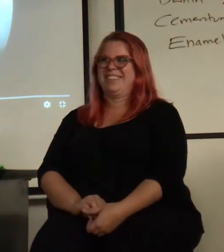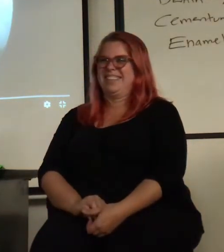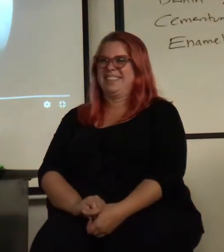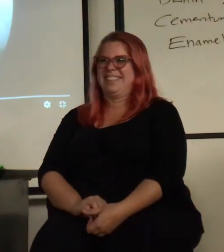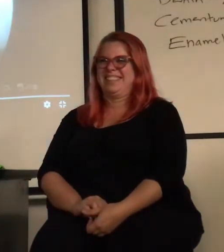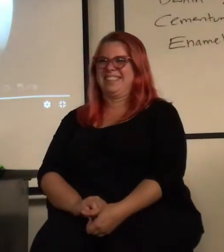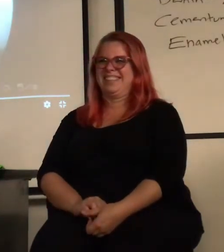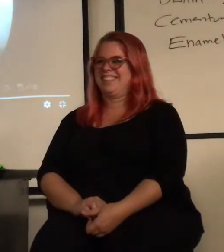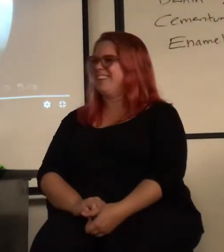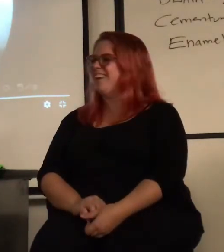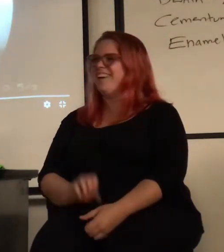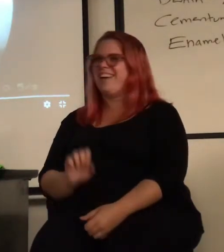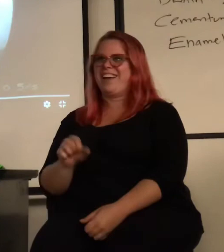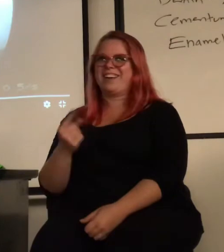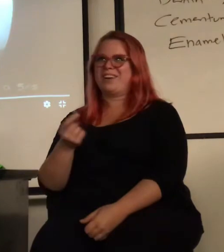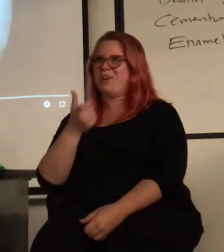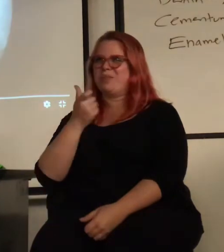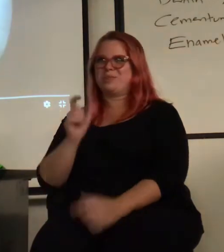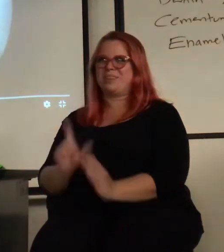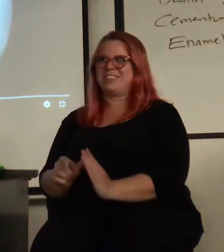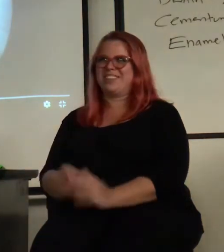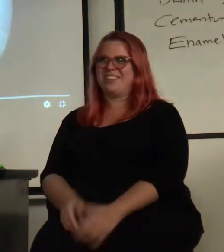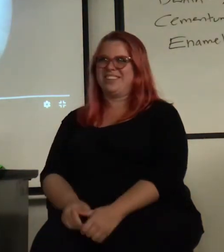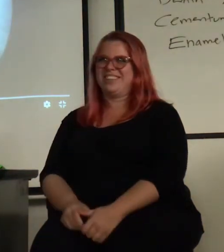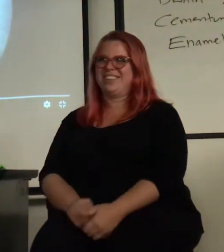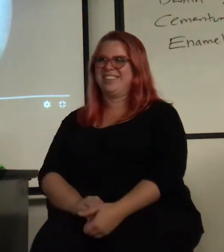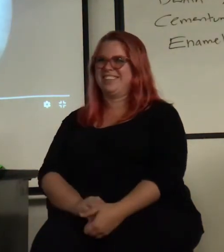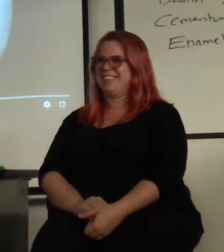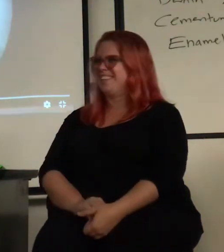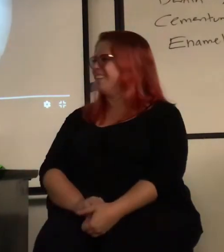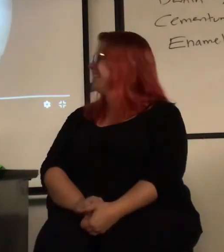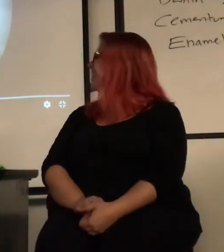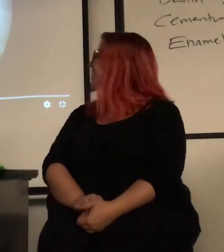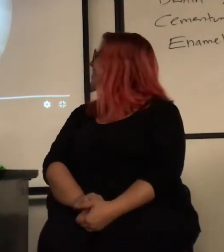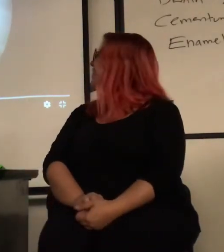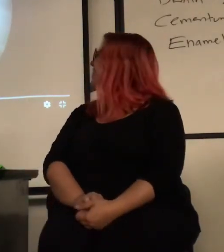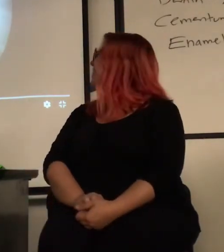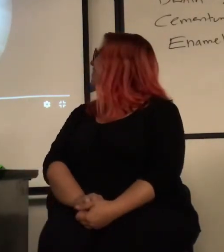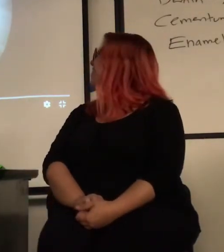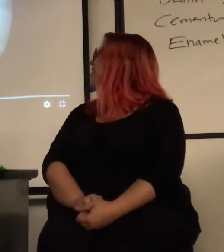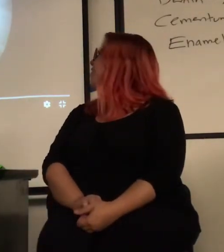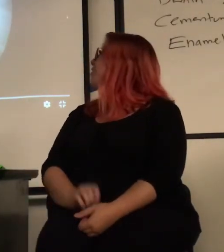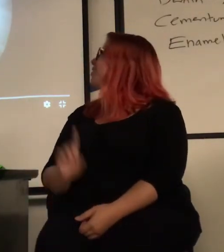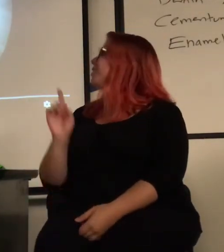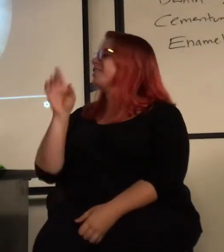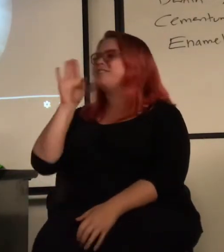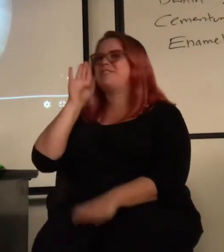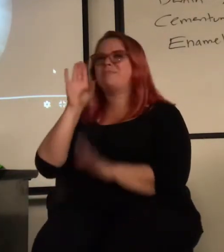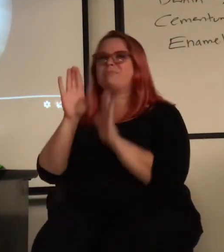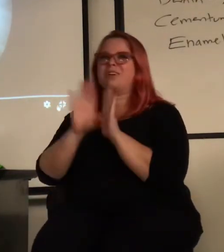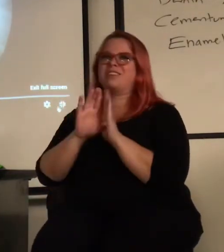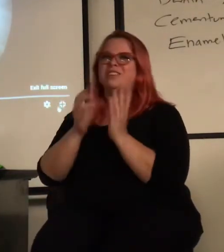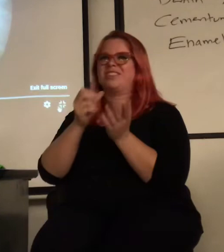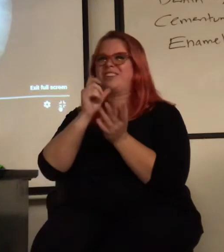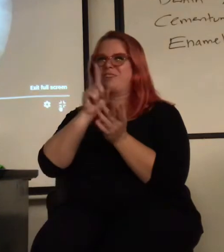Okay, I think that's enough. The pictures of swallowing are not so fun to look at, but you can look up barium swallow. They're kind